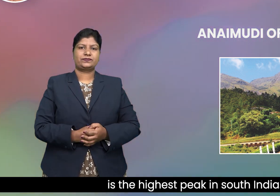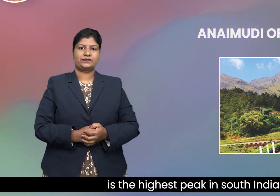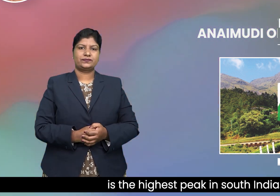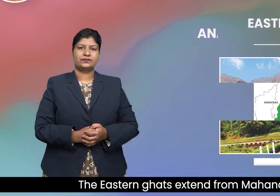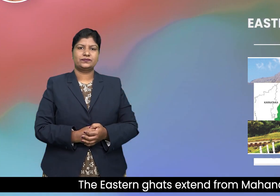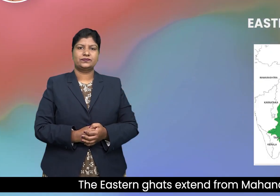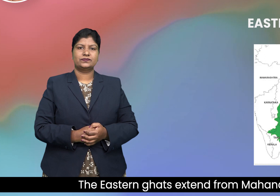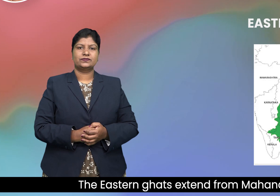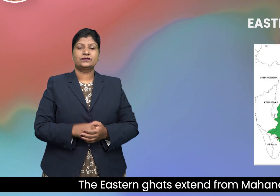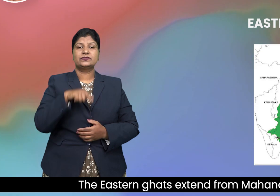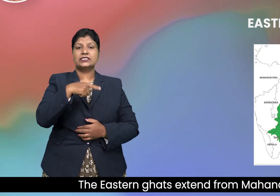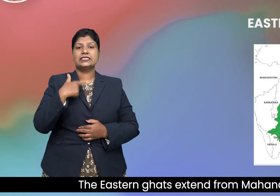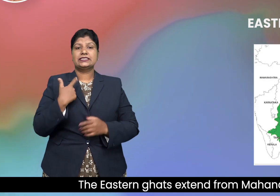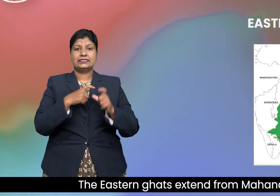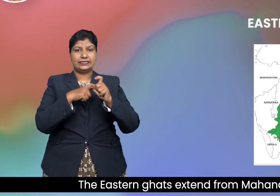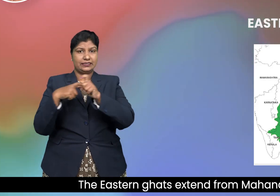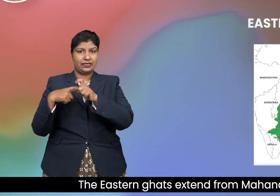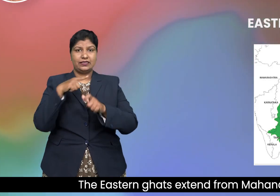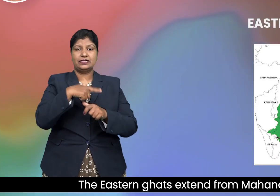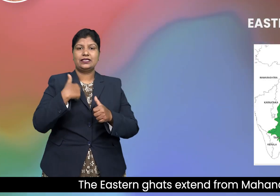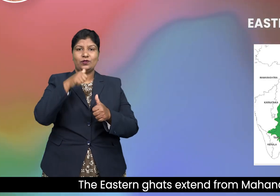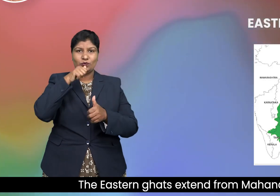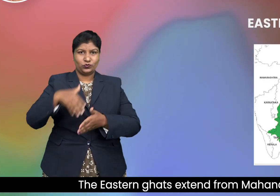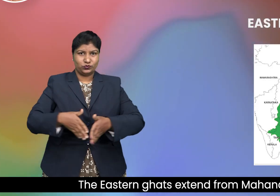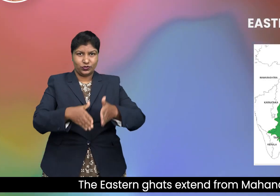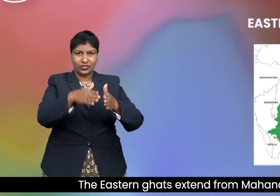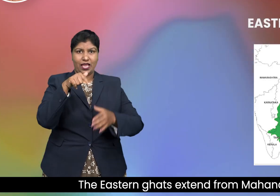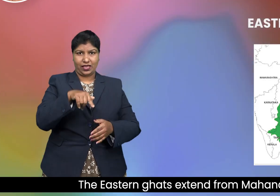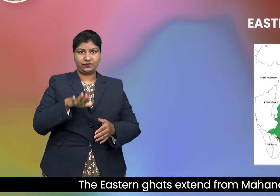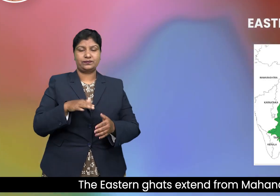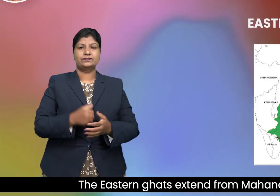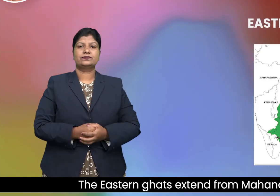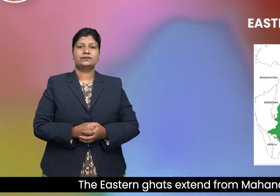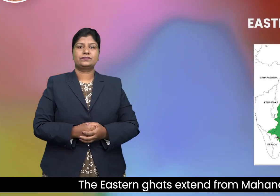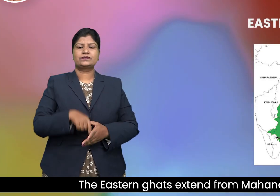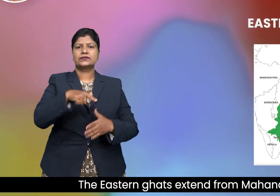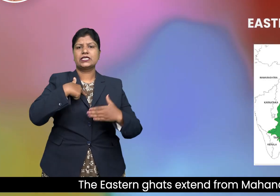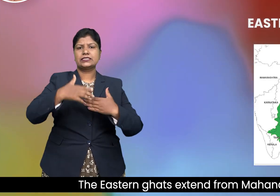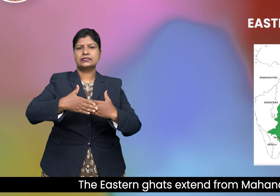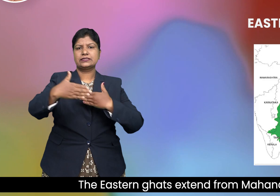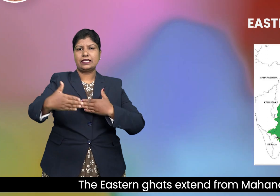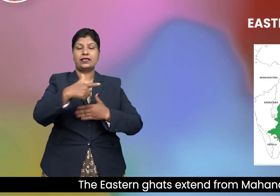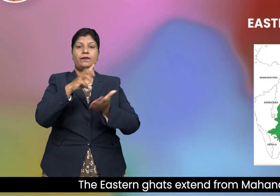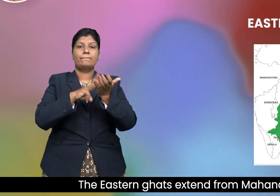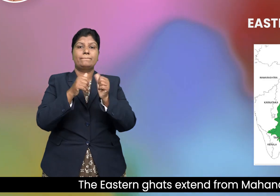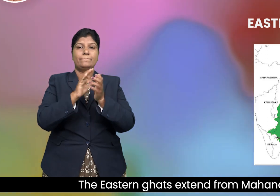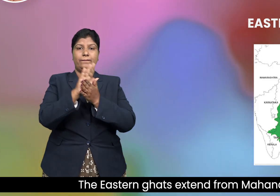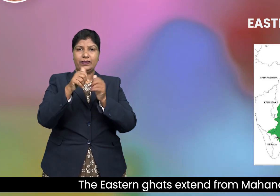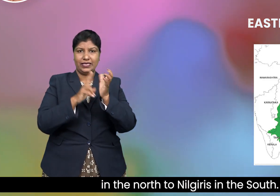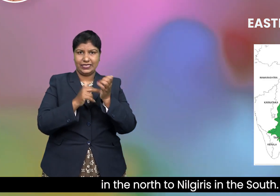the eastern guards the eastern extend from Mahanadi valley